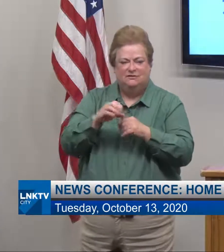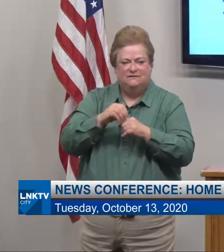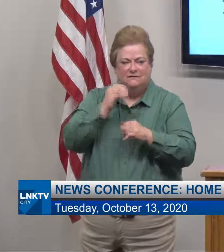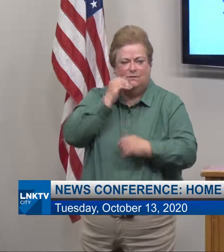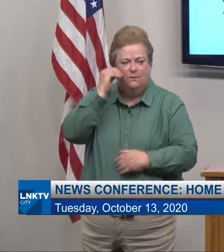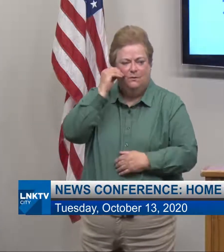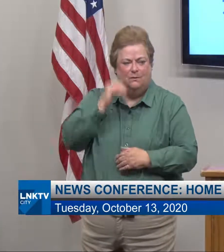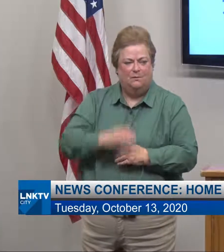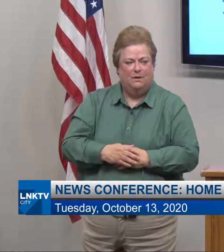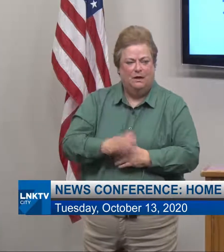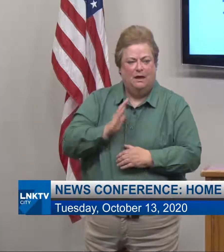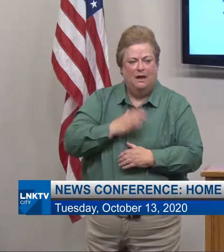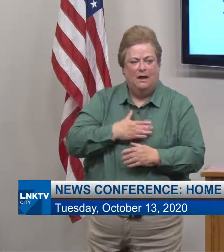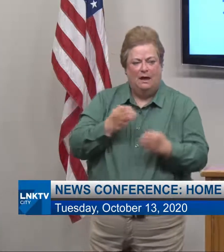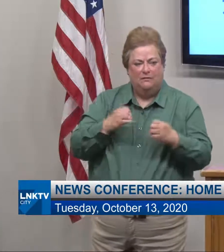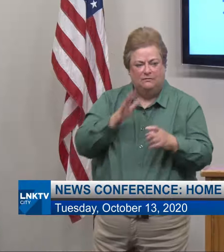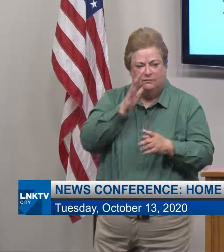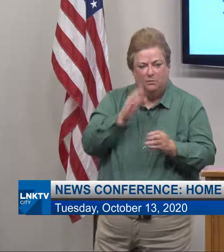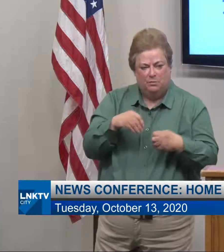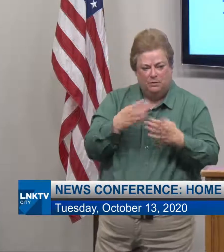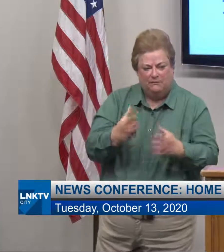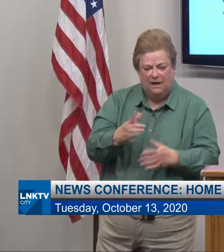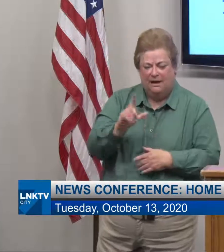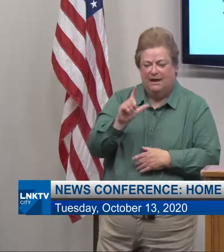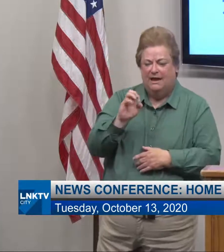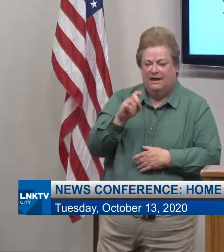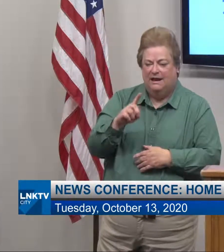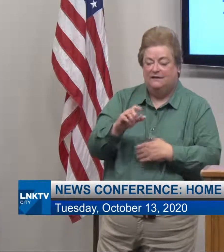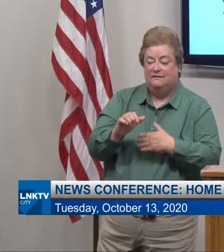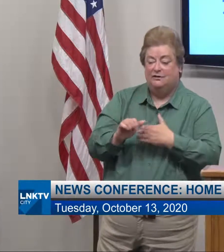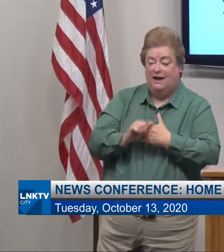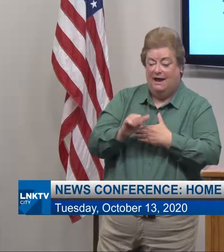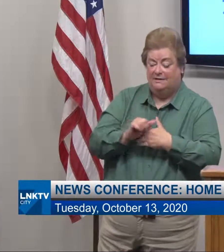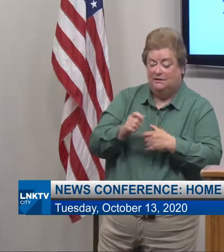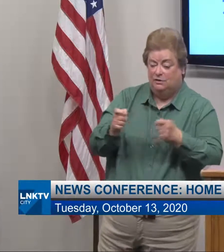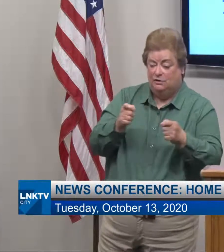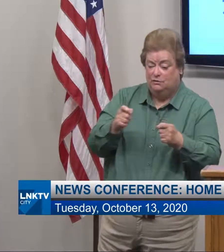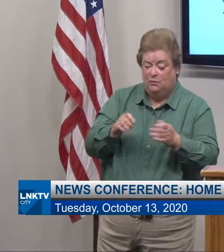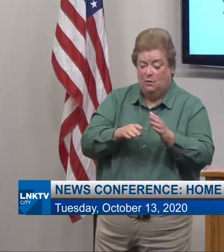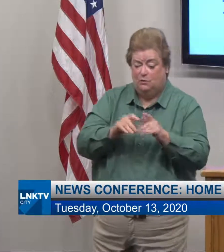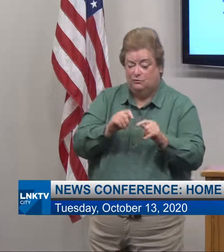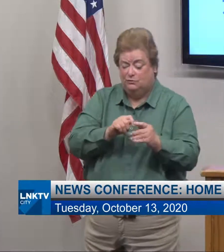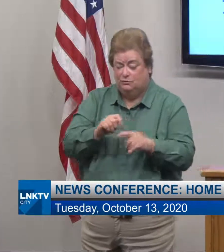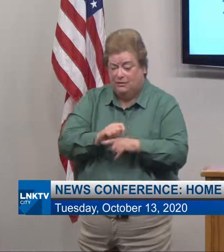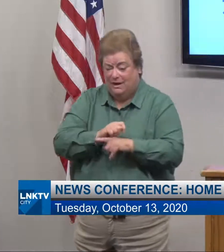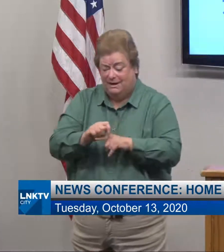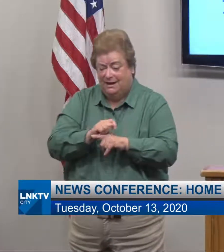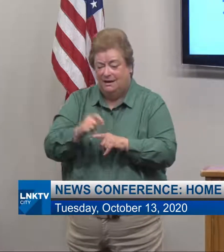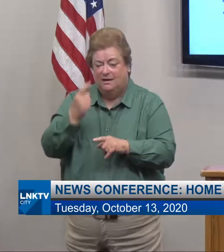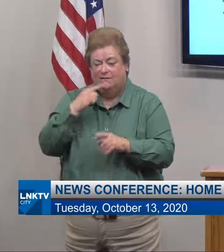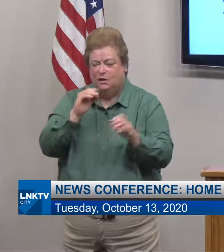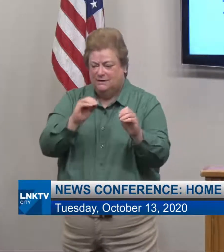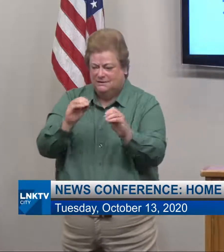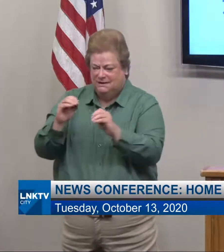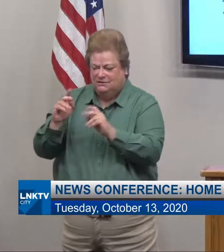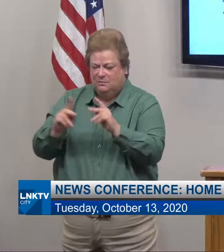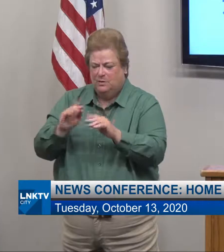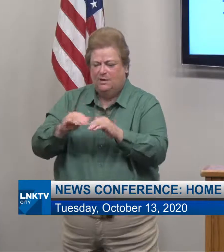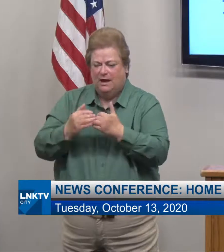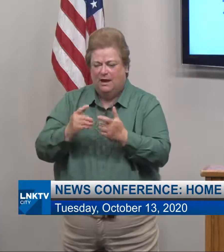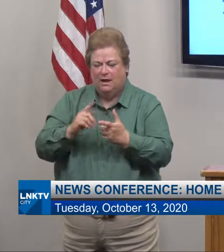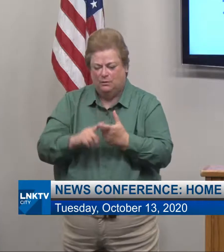Our efforts will also provide lead hazards control training to local contractors and individuals to increase lead hazards